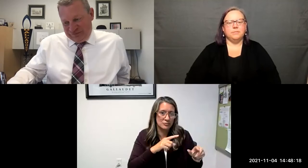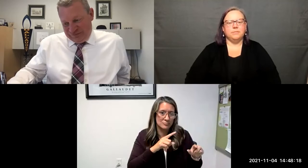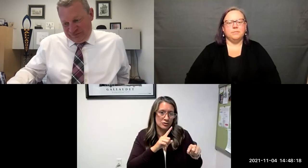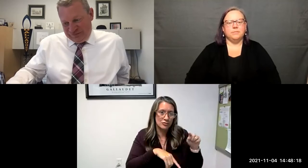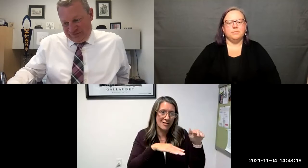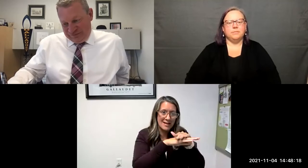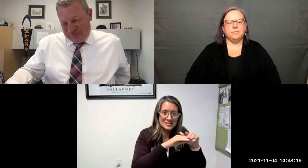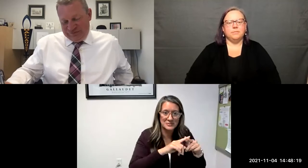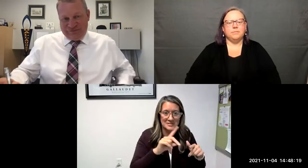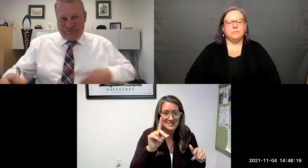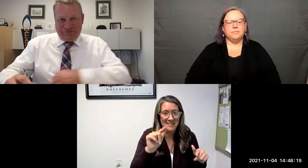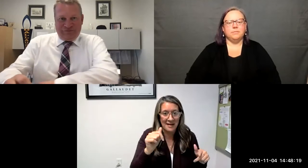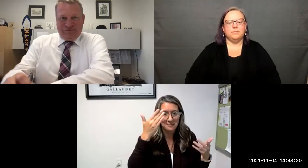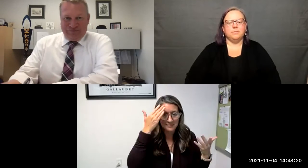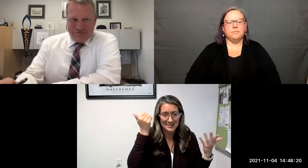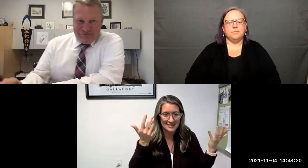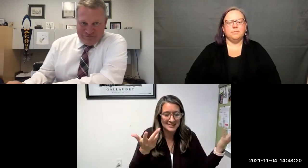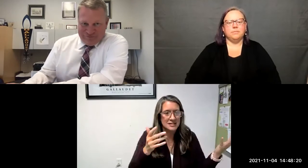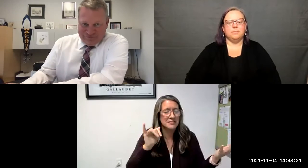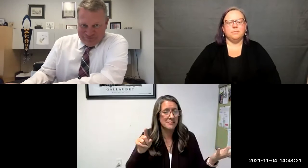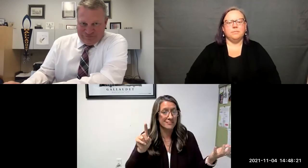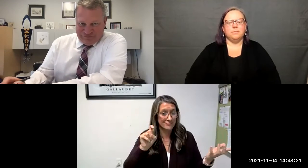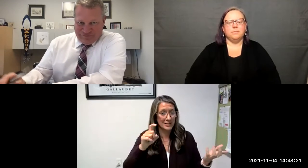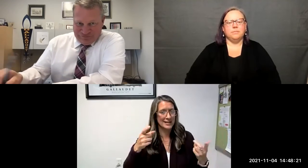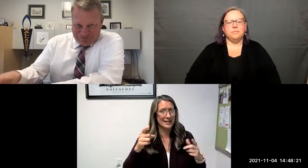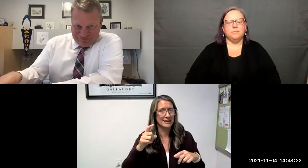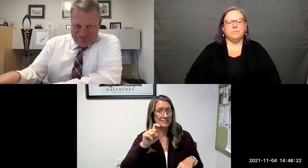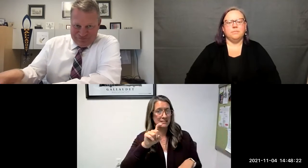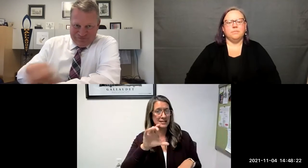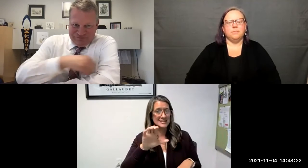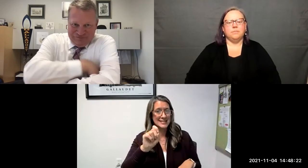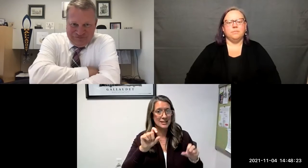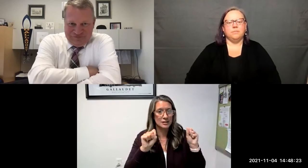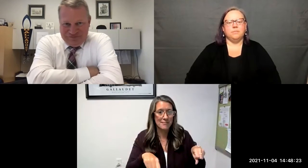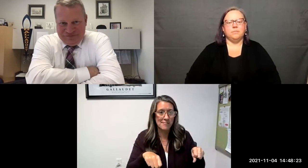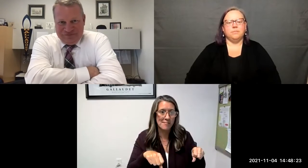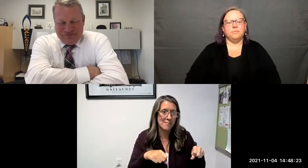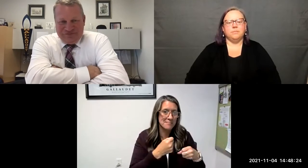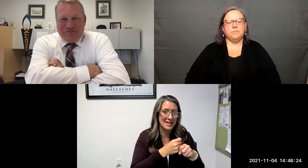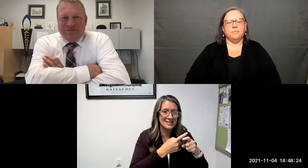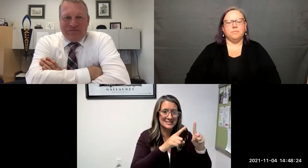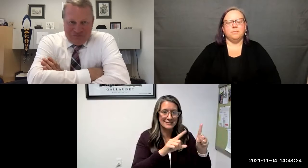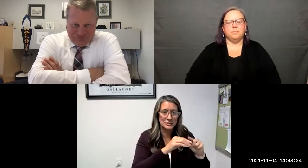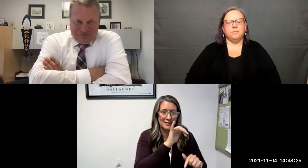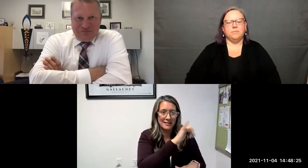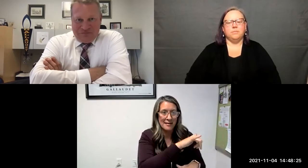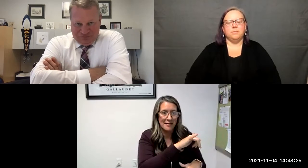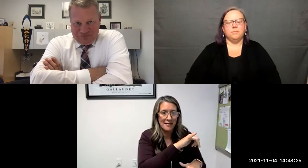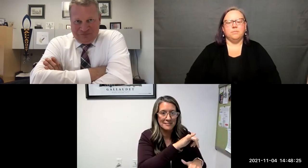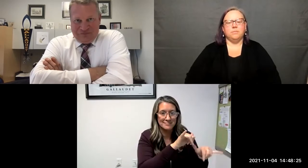at information from the federal data. The federal information doesn't have complete details. So if there's a